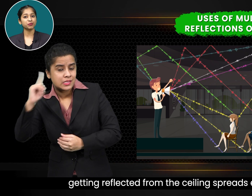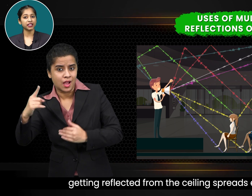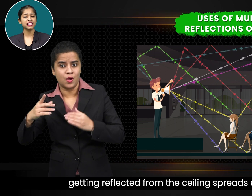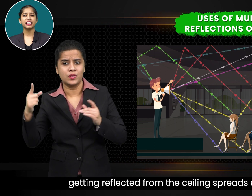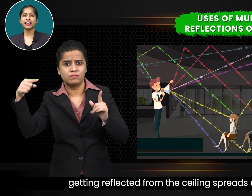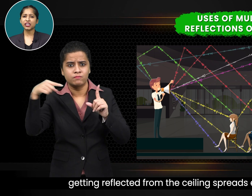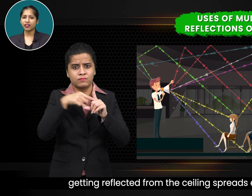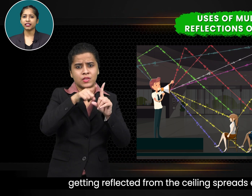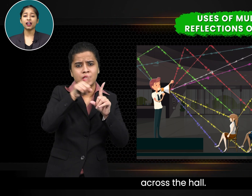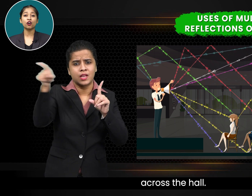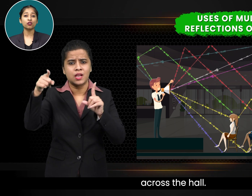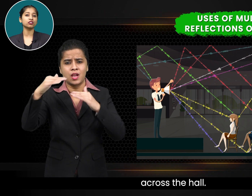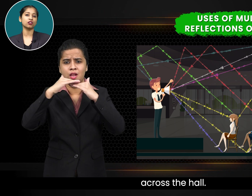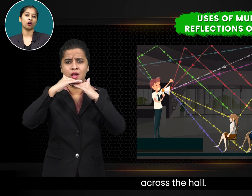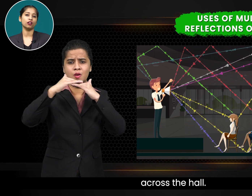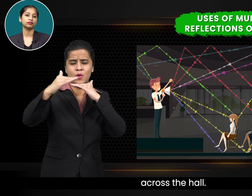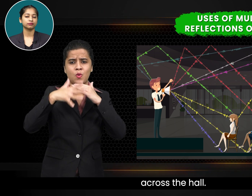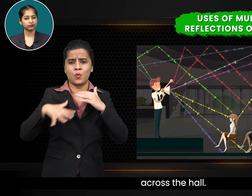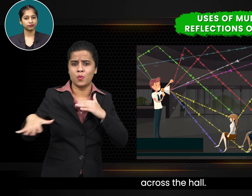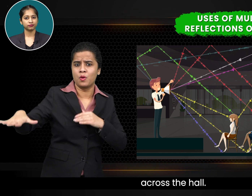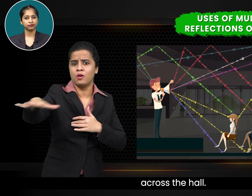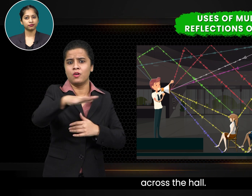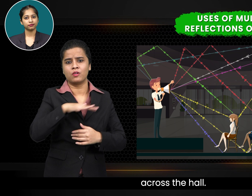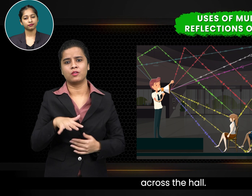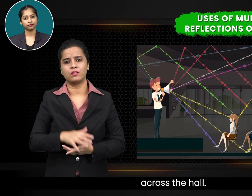ceiling spreads evenly across the hall.